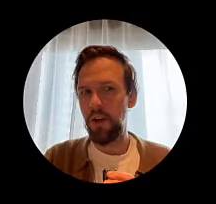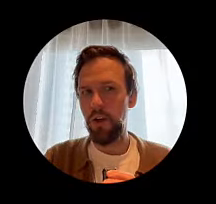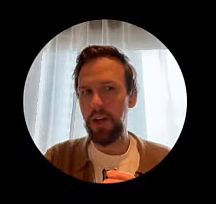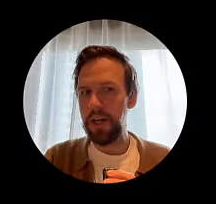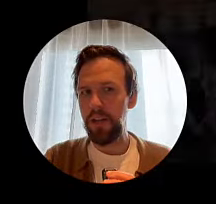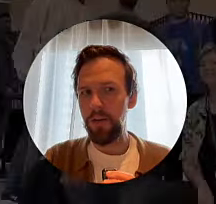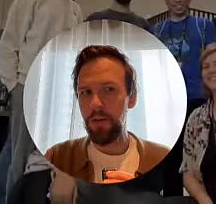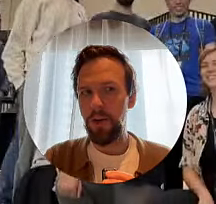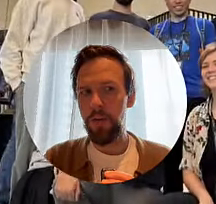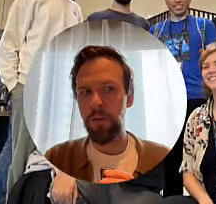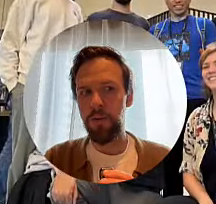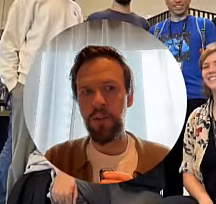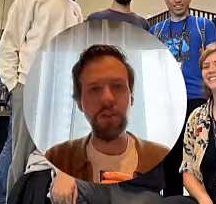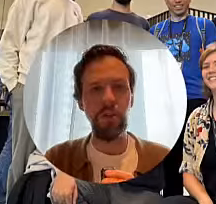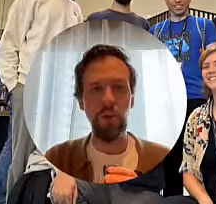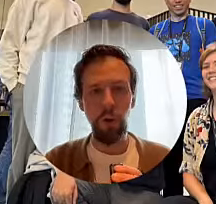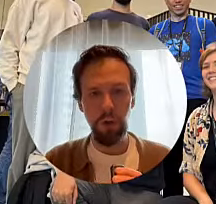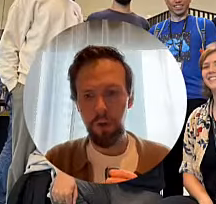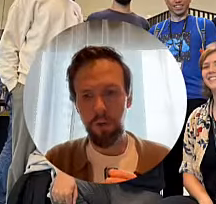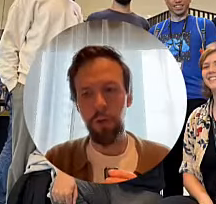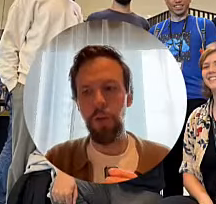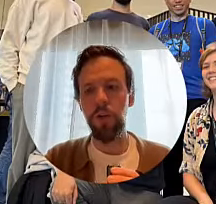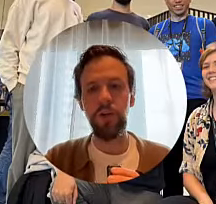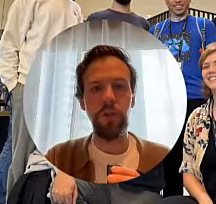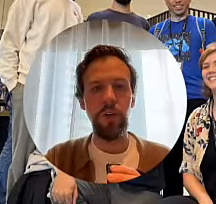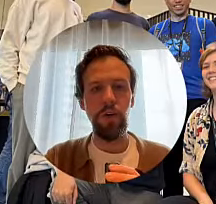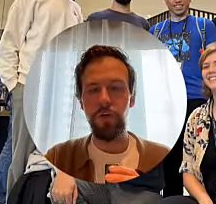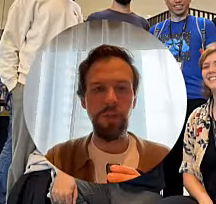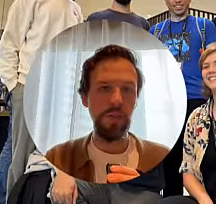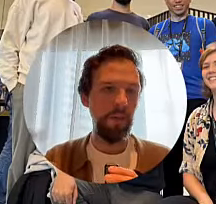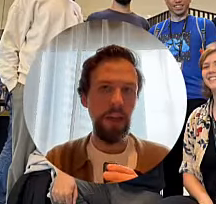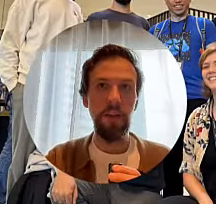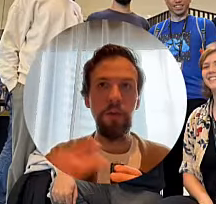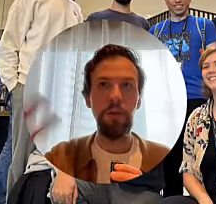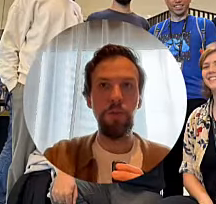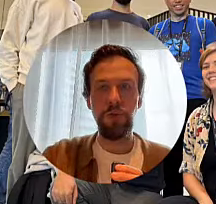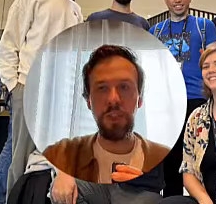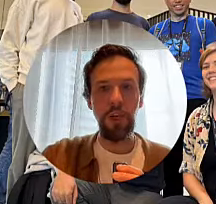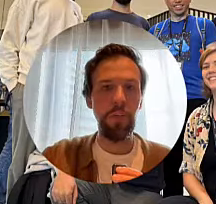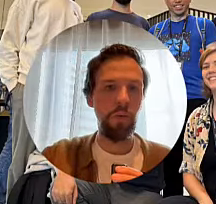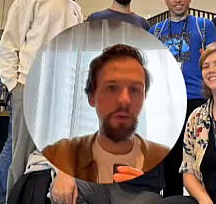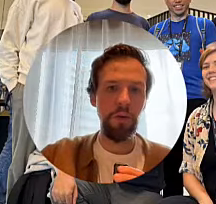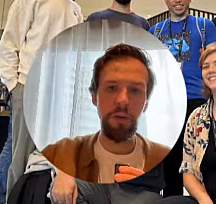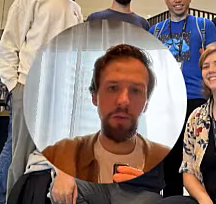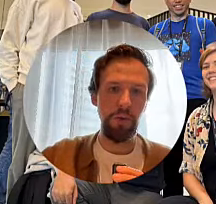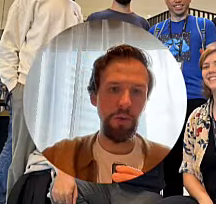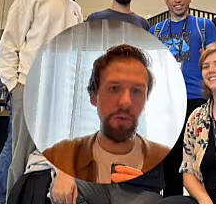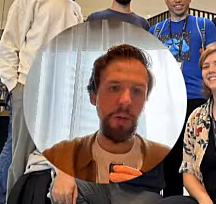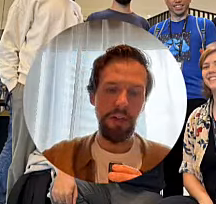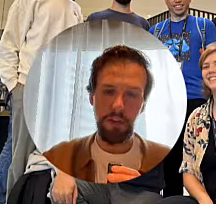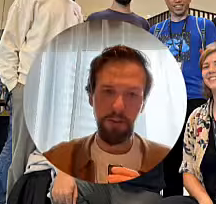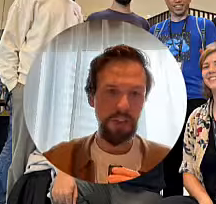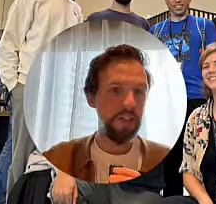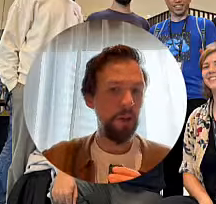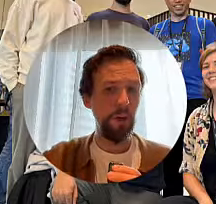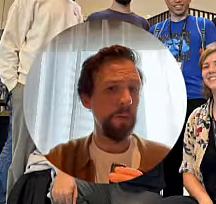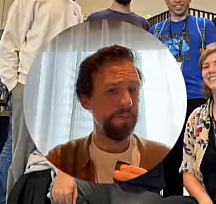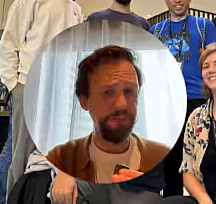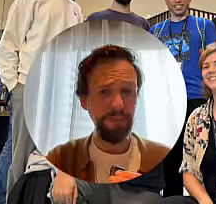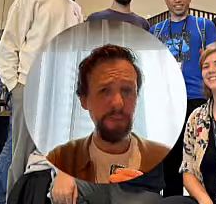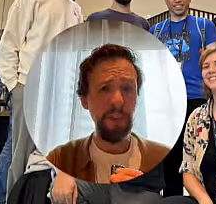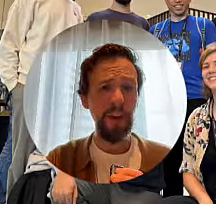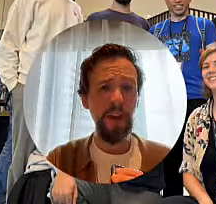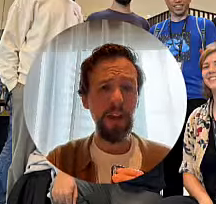at 8 different conferences all over the world, from Spain to Singapore to San